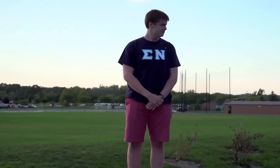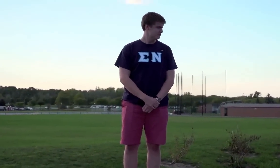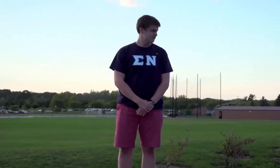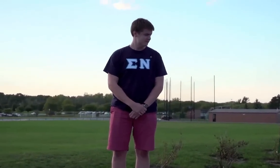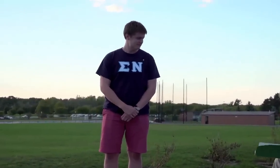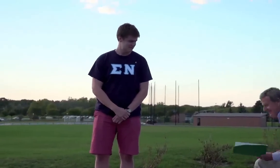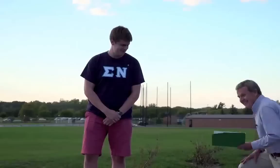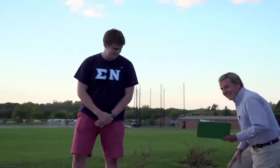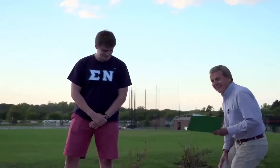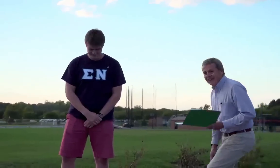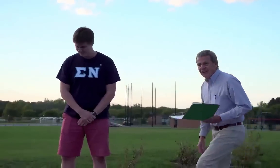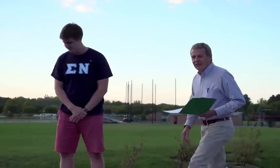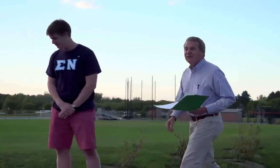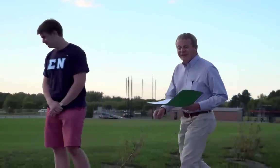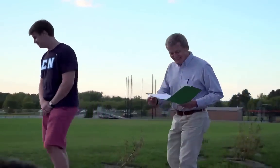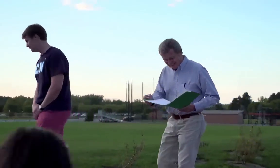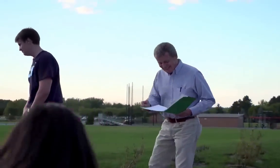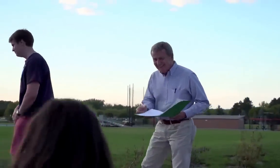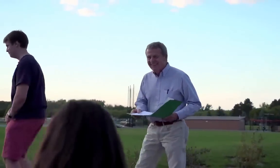Religious Life.